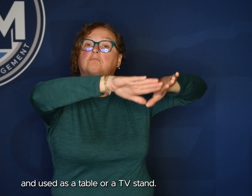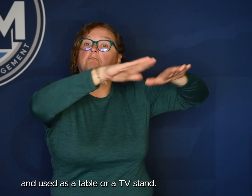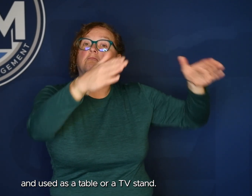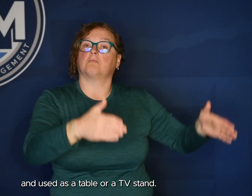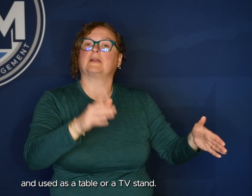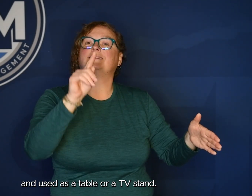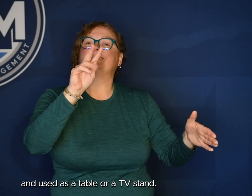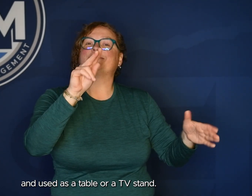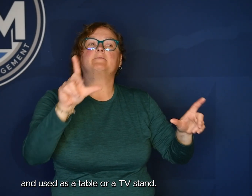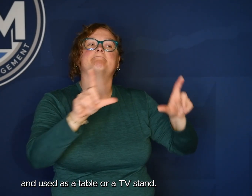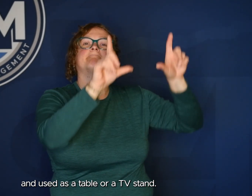TV stand.